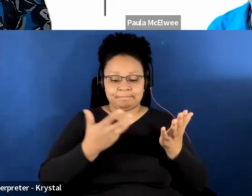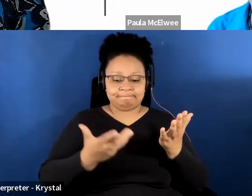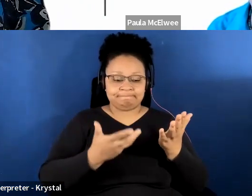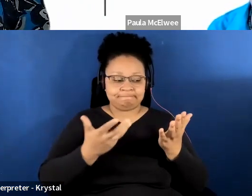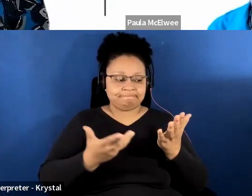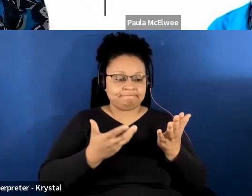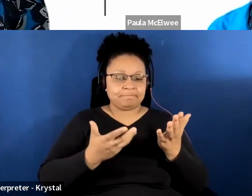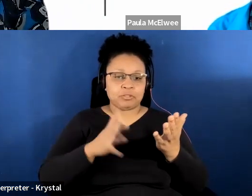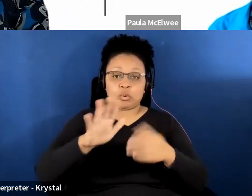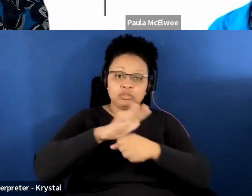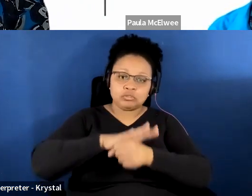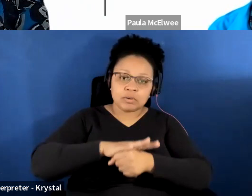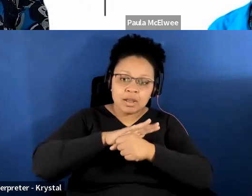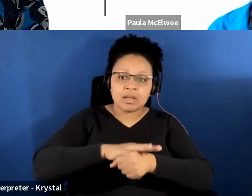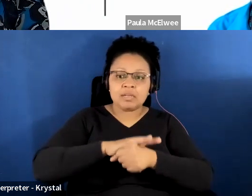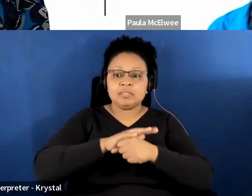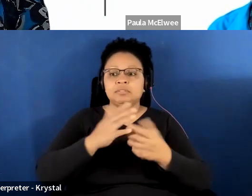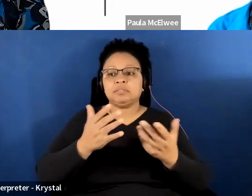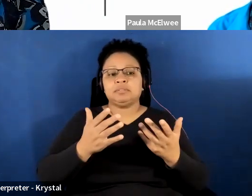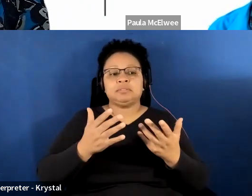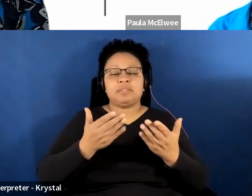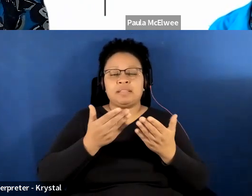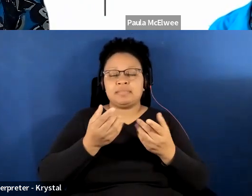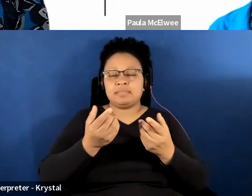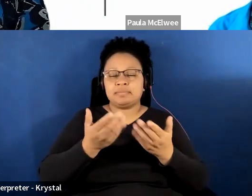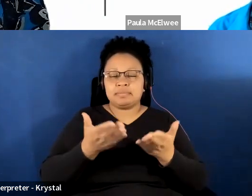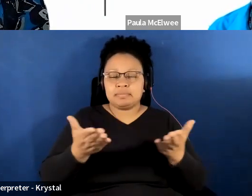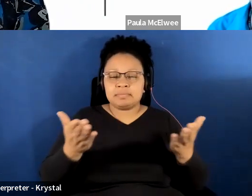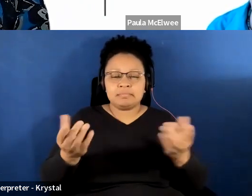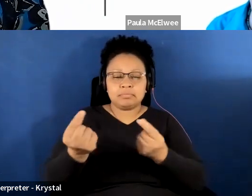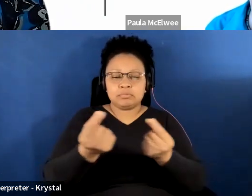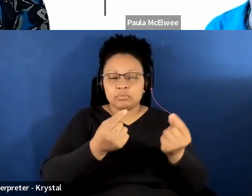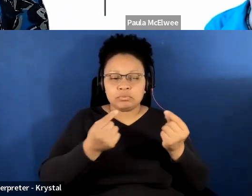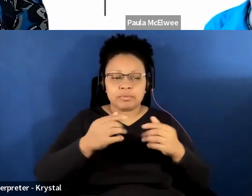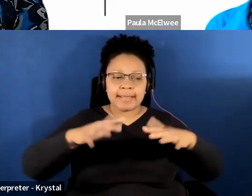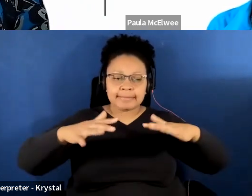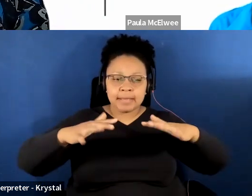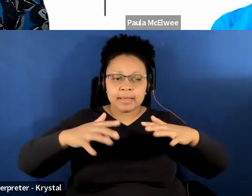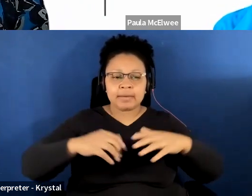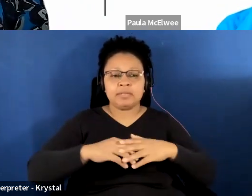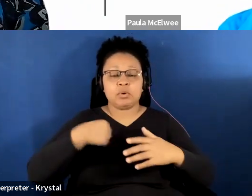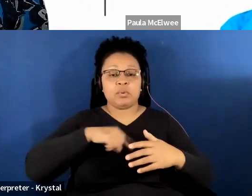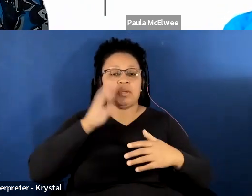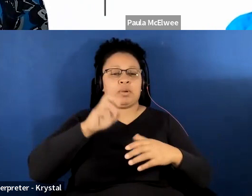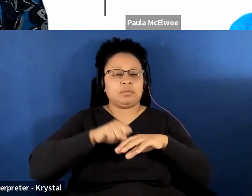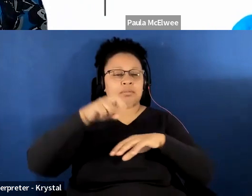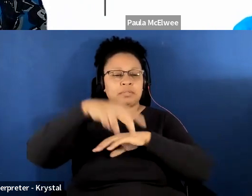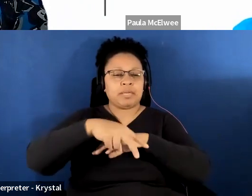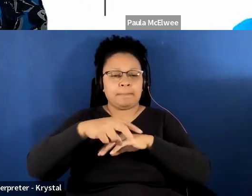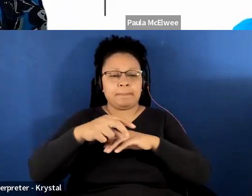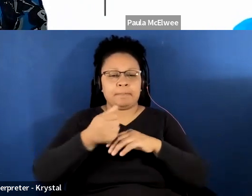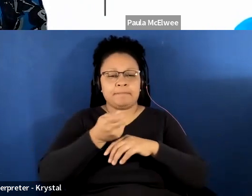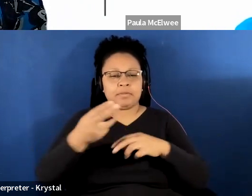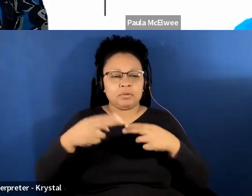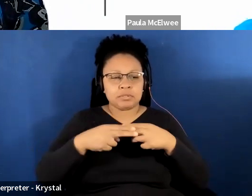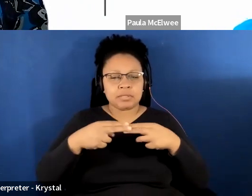your stresses and some of the things to do with your anxieties. So we're going to skip a couple of